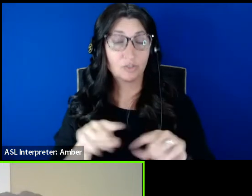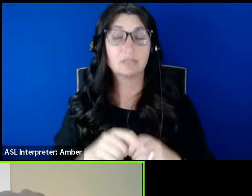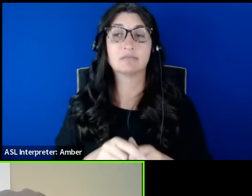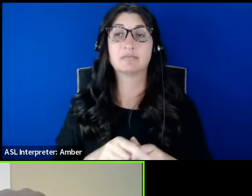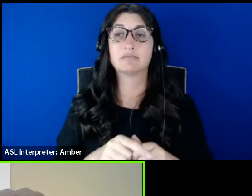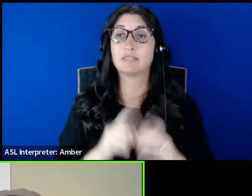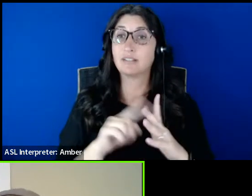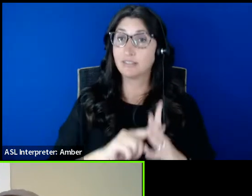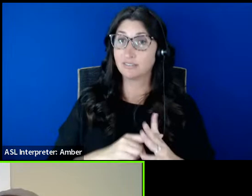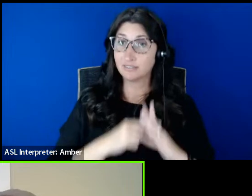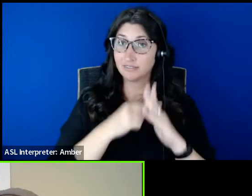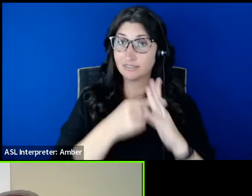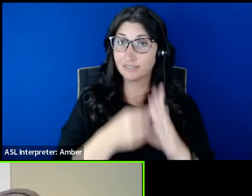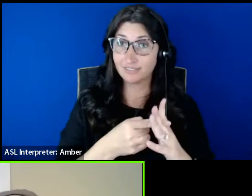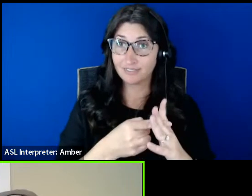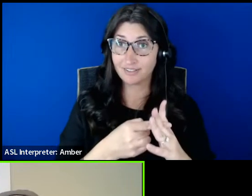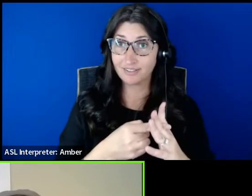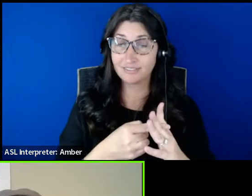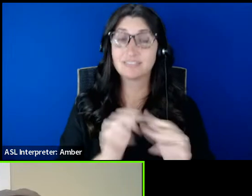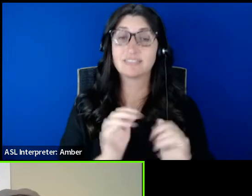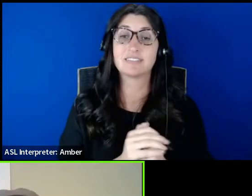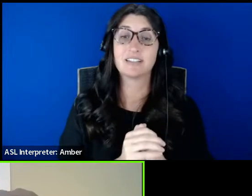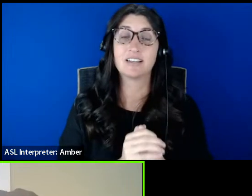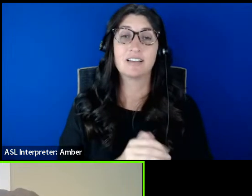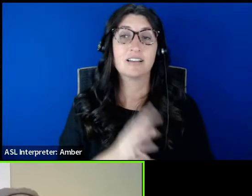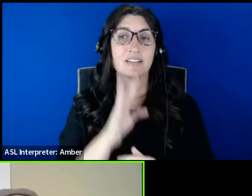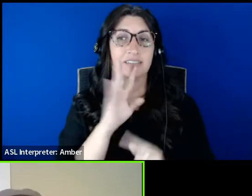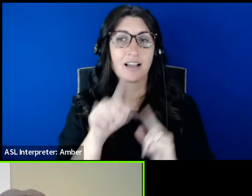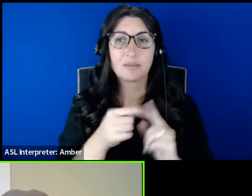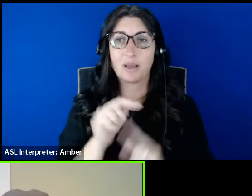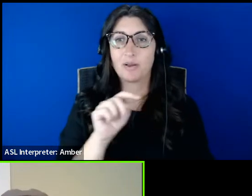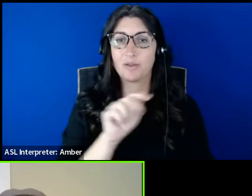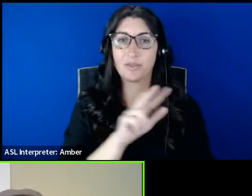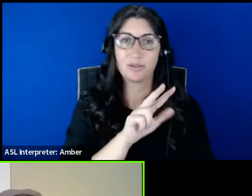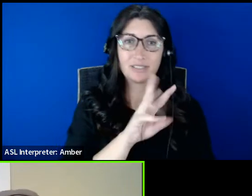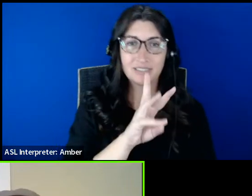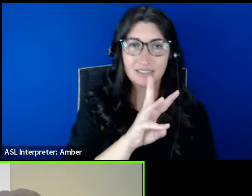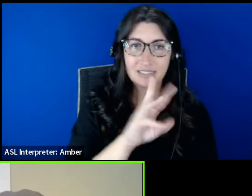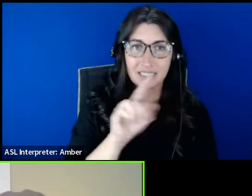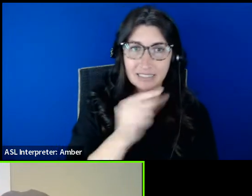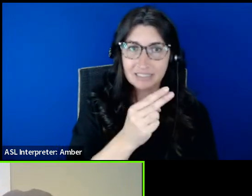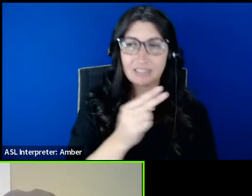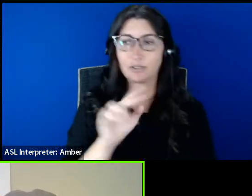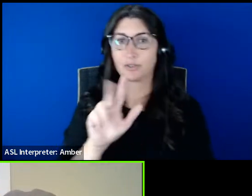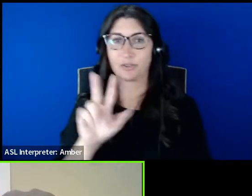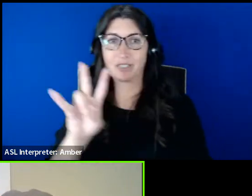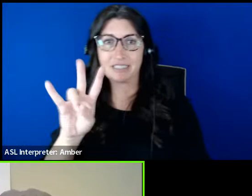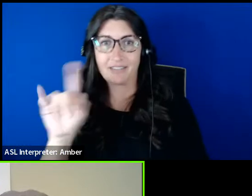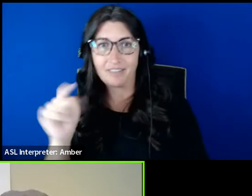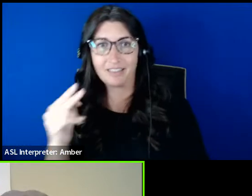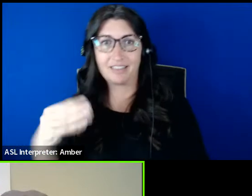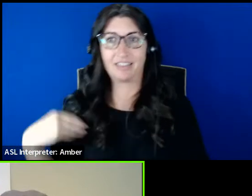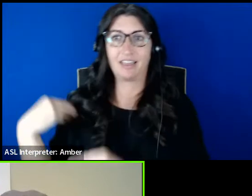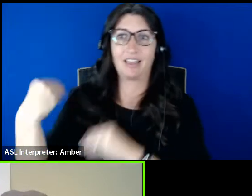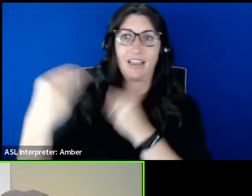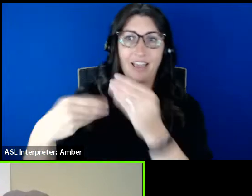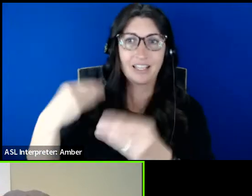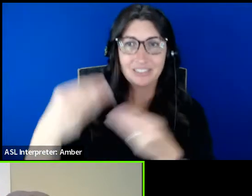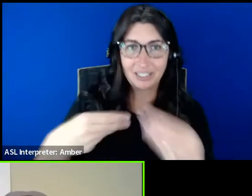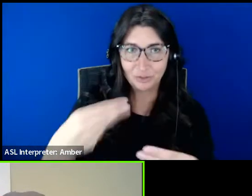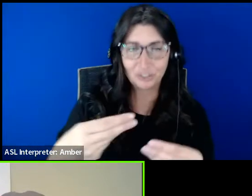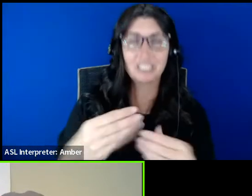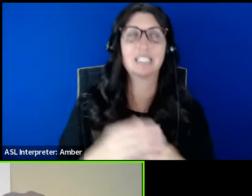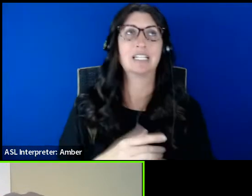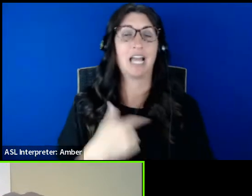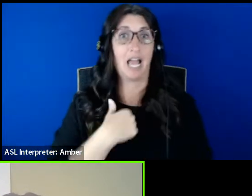us off, you're talking about 36th or 37th when it comes to with ancestry. And